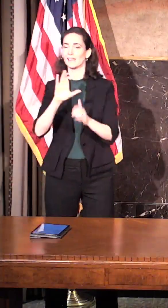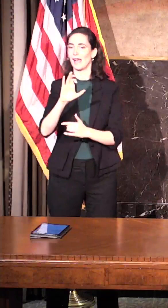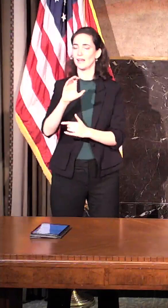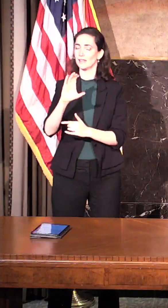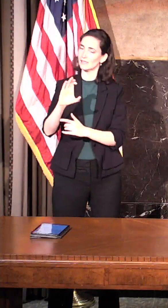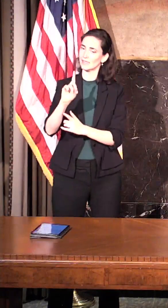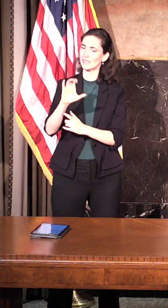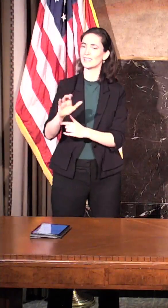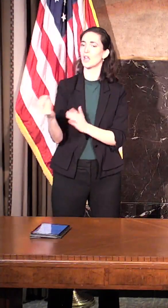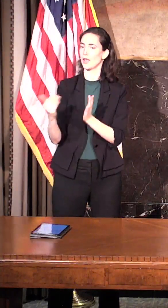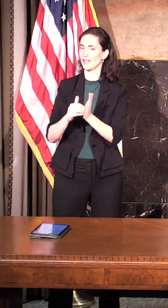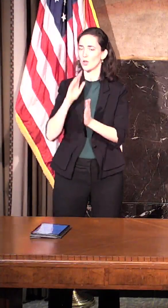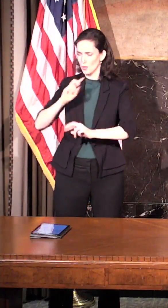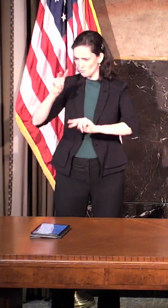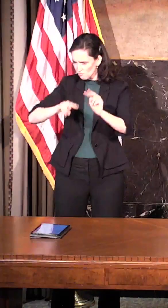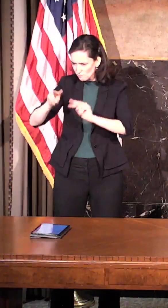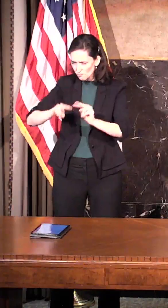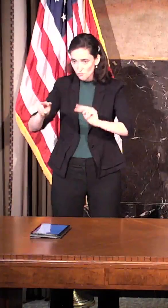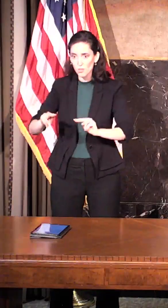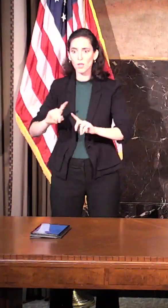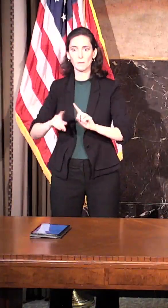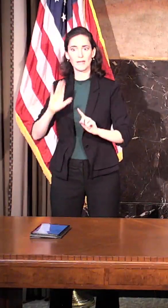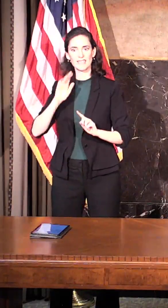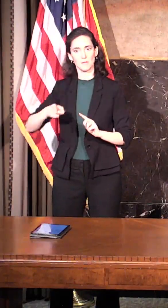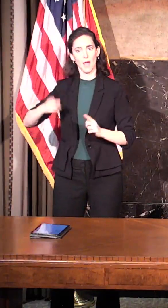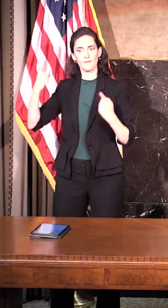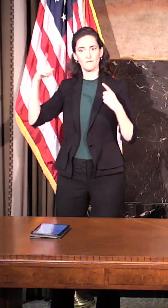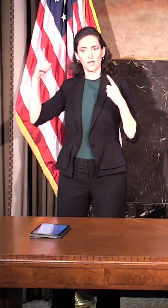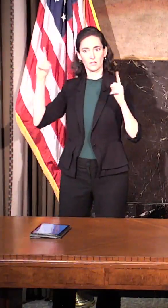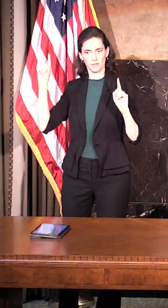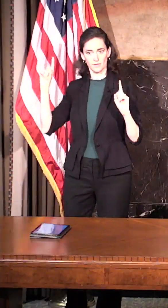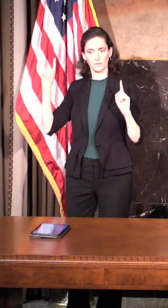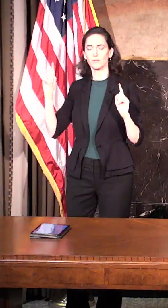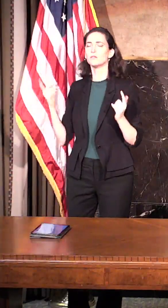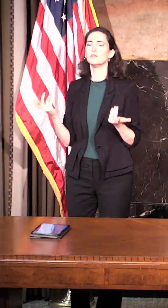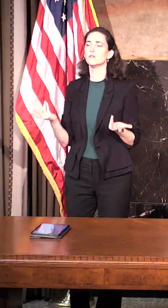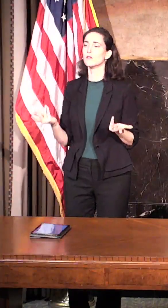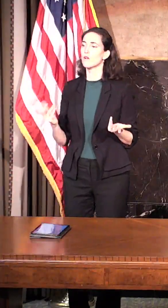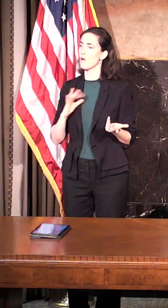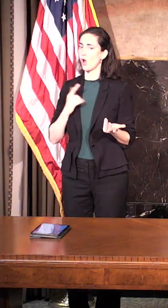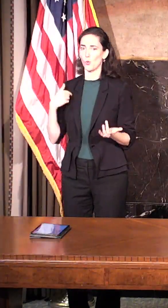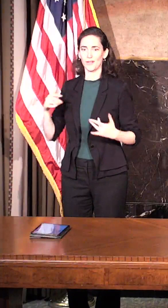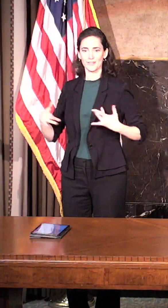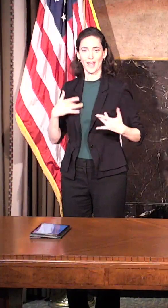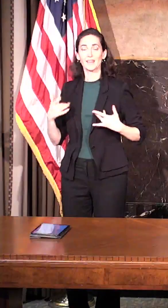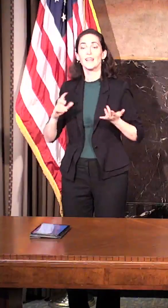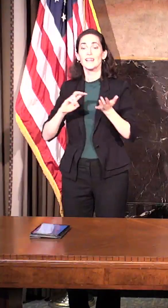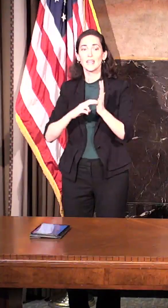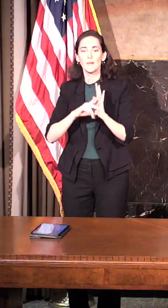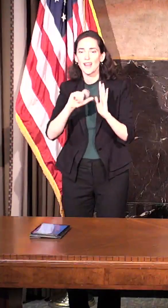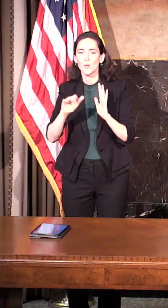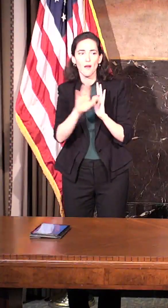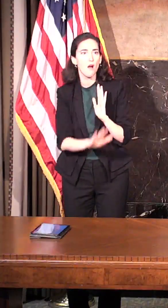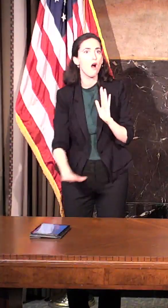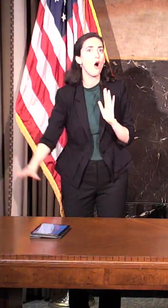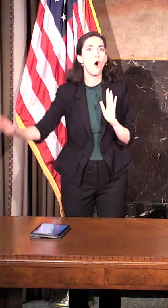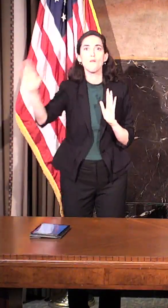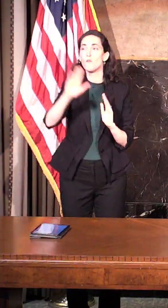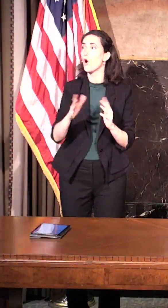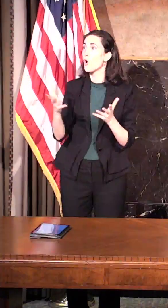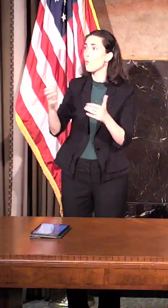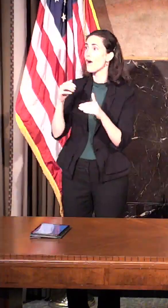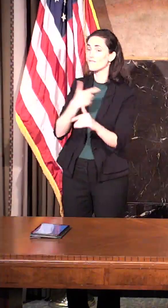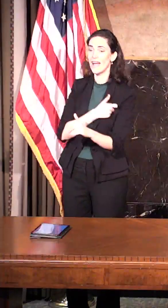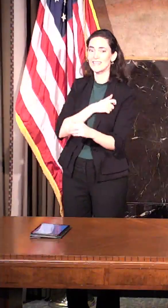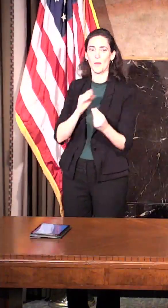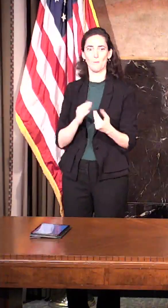efficacious. So very, very exciting news for us. What it means for people of Louisiana is it's going to be easier to access vaccine.